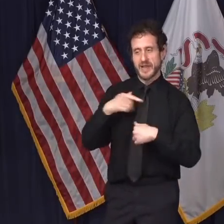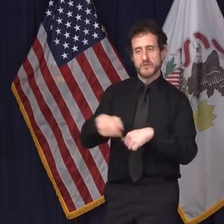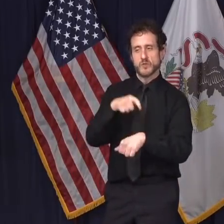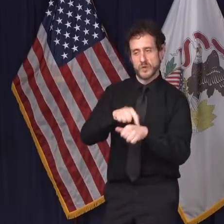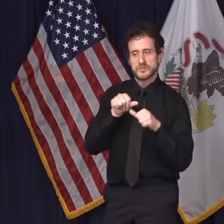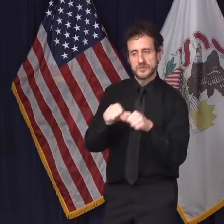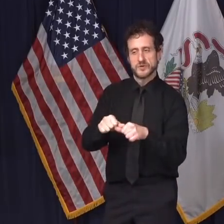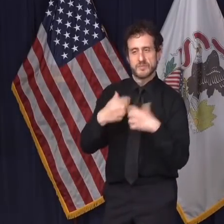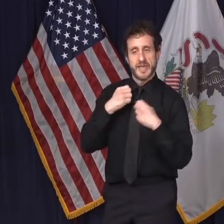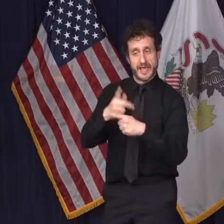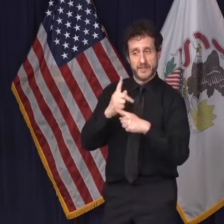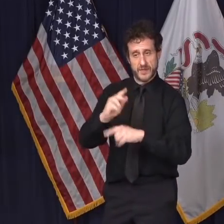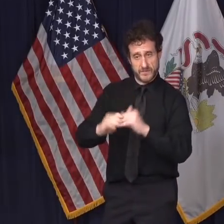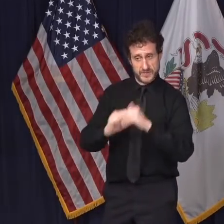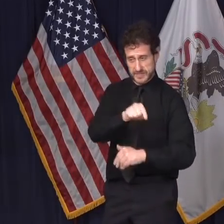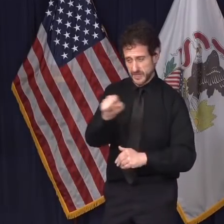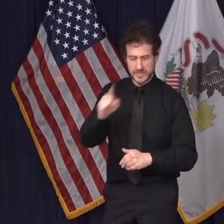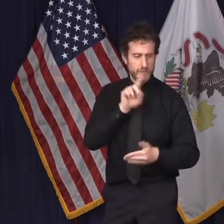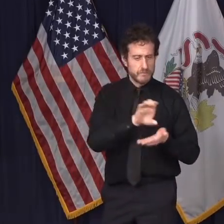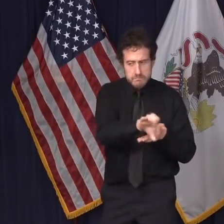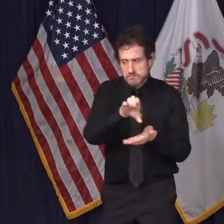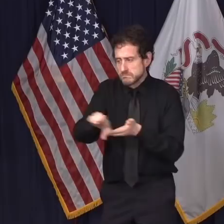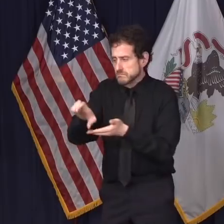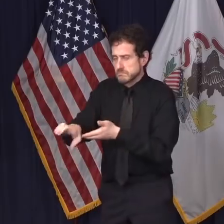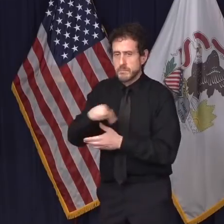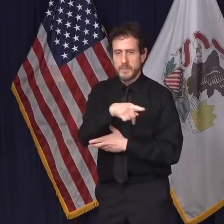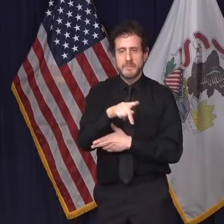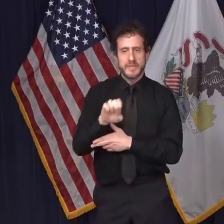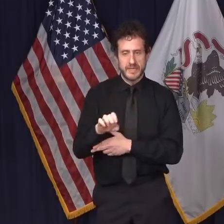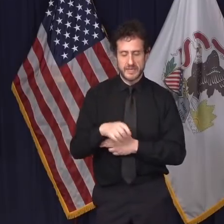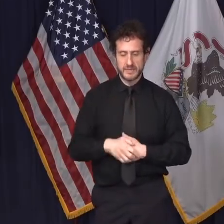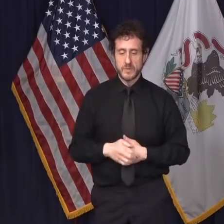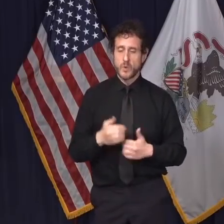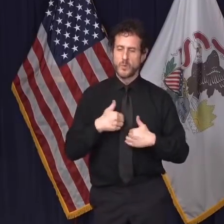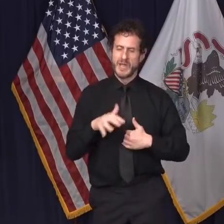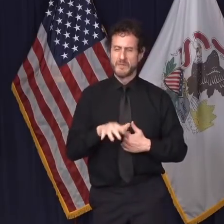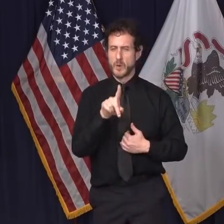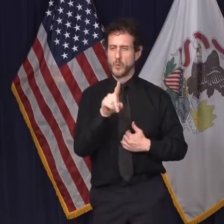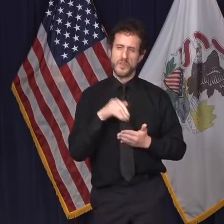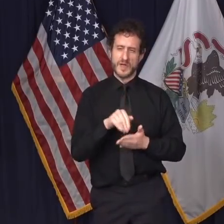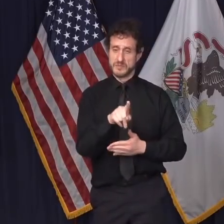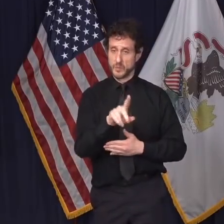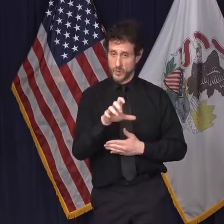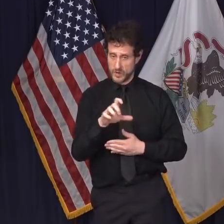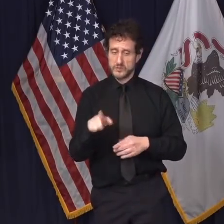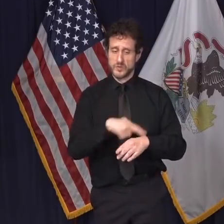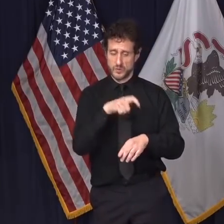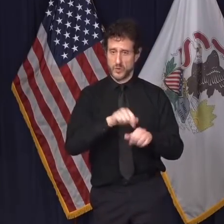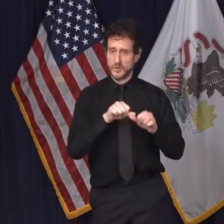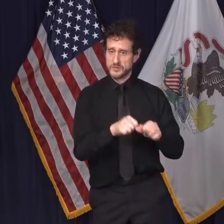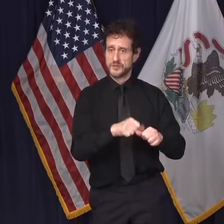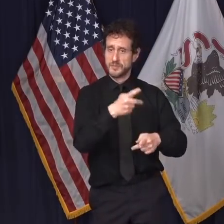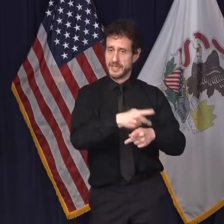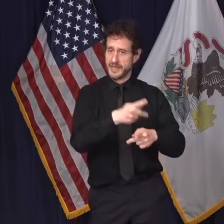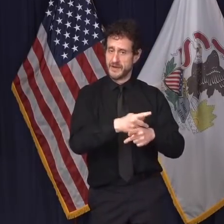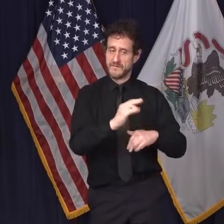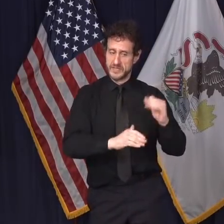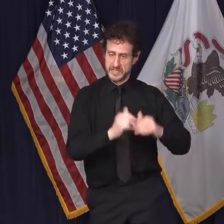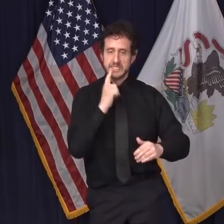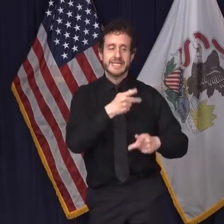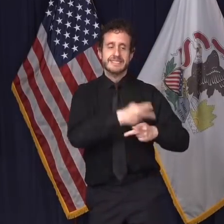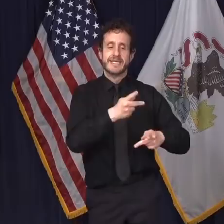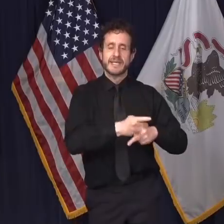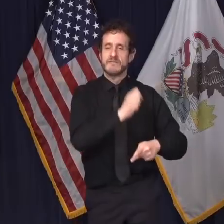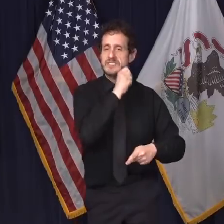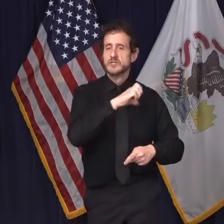facilities. Of our roughly 1,100 long-term care facilities that care for elderly Illinoisans,